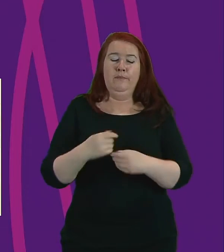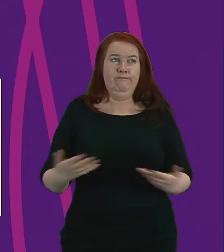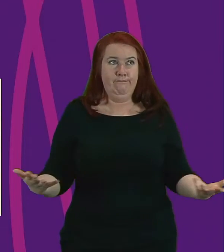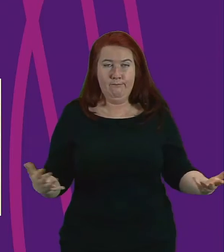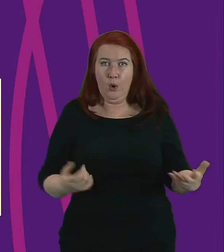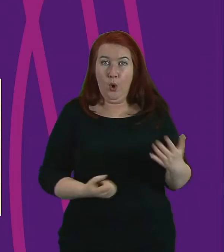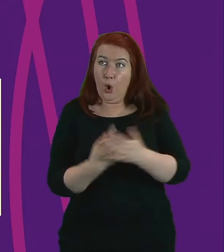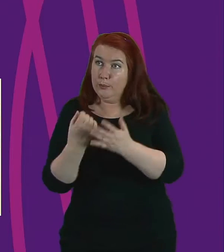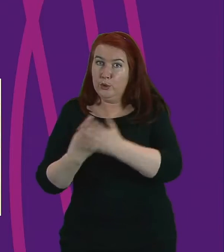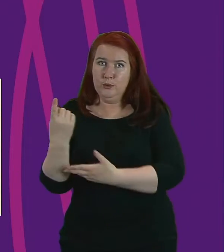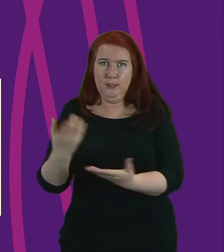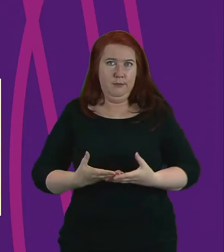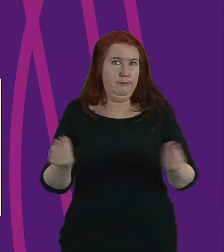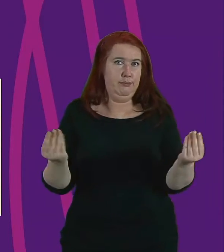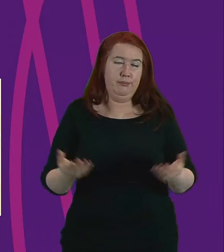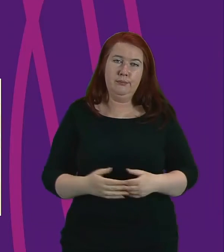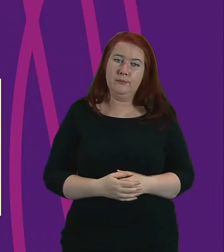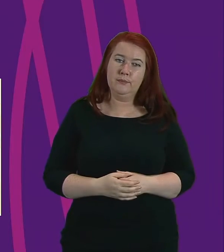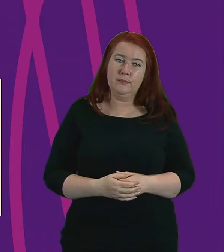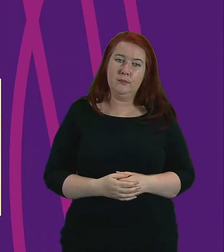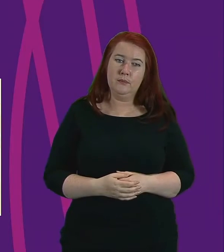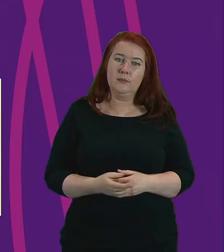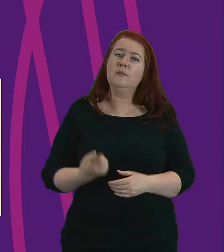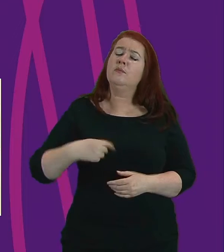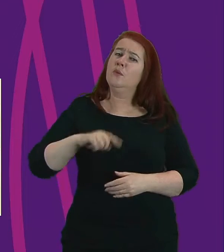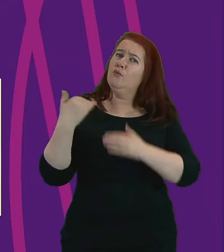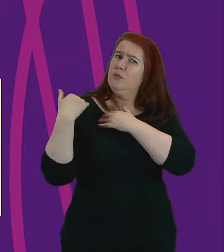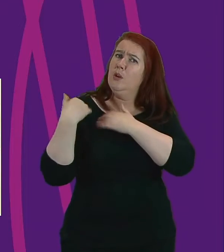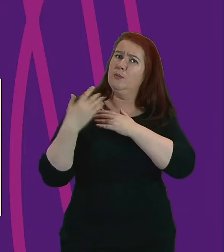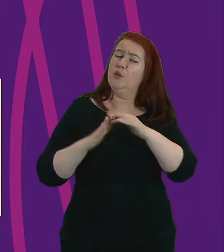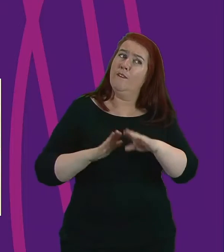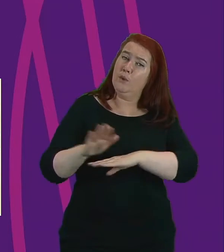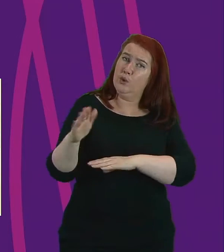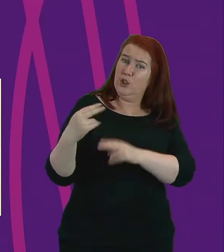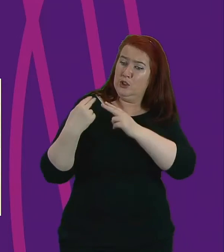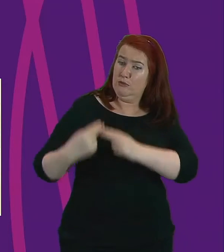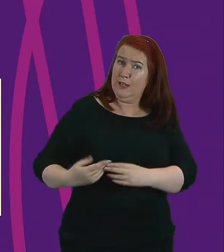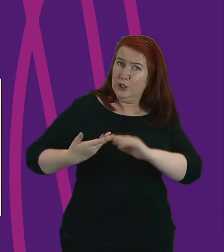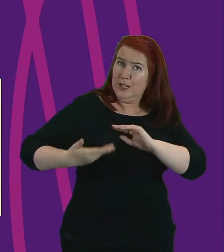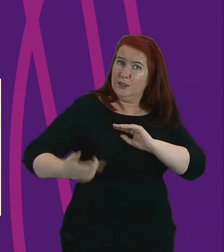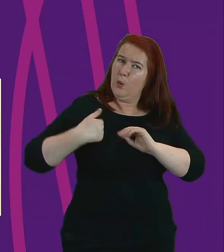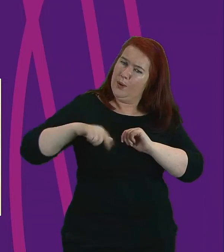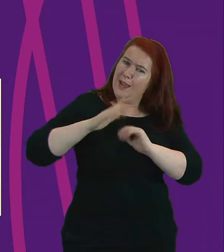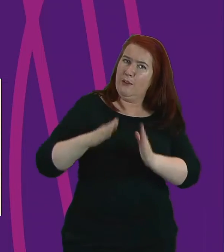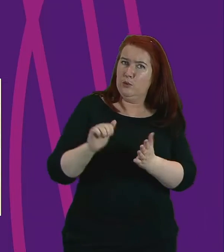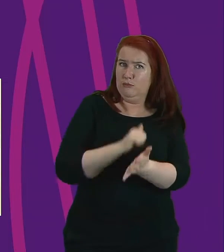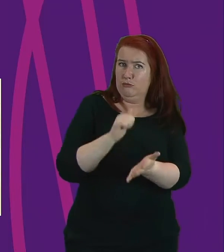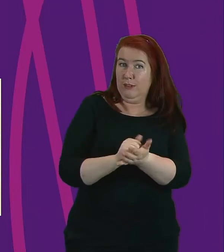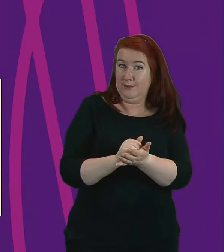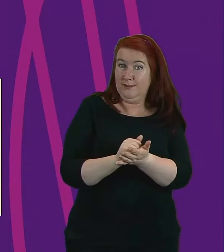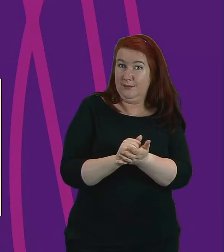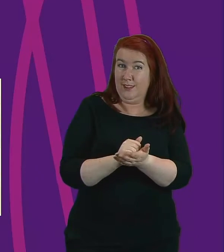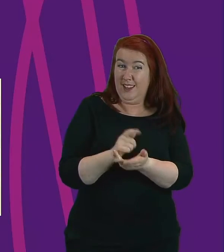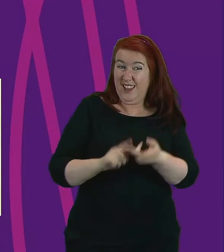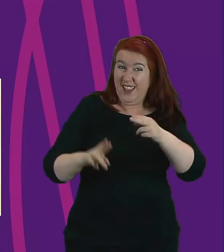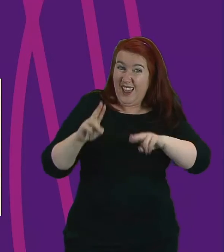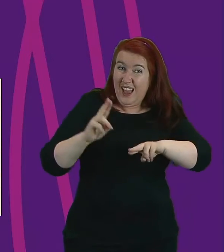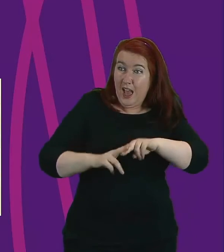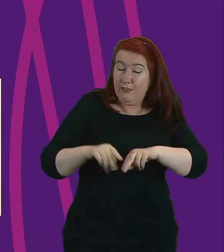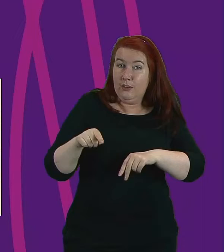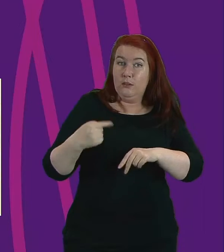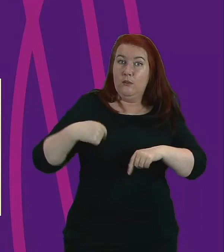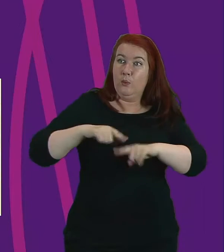that they deserve. We have a responsibility to future generations to get this right. We would never be forgiven if we were to leave them